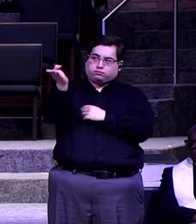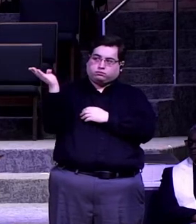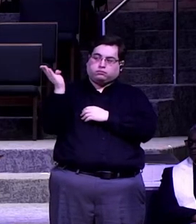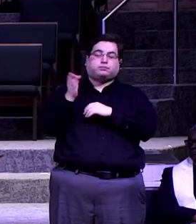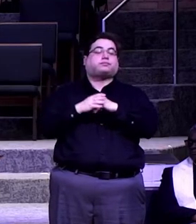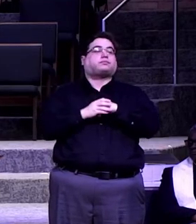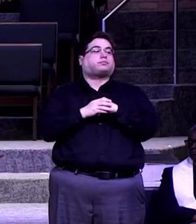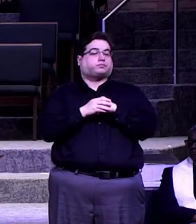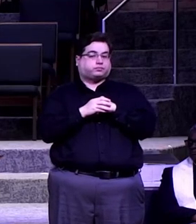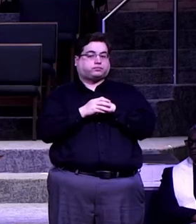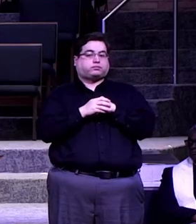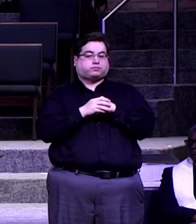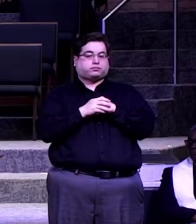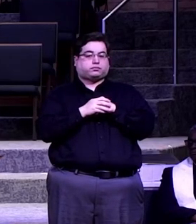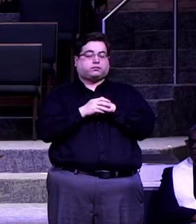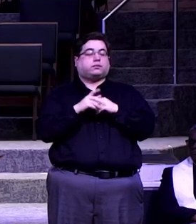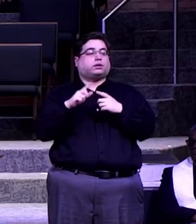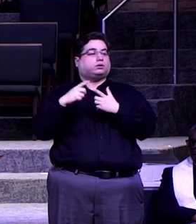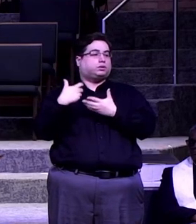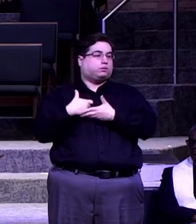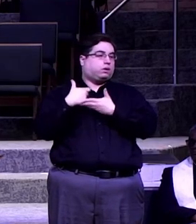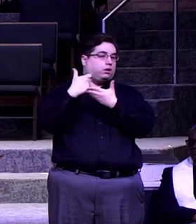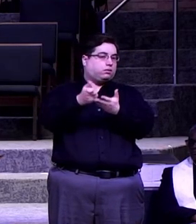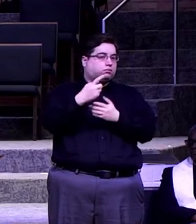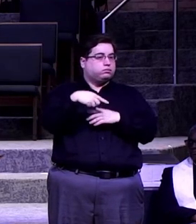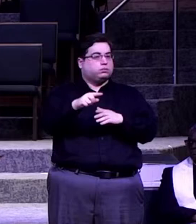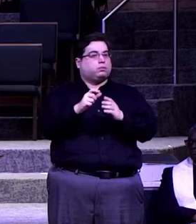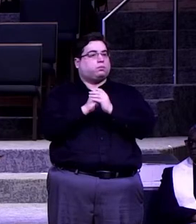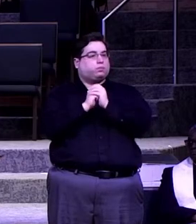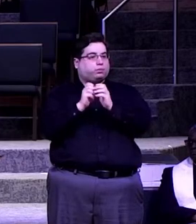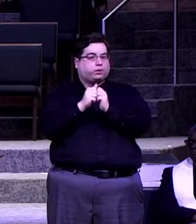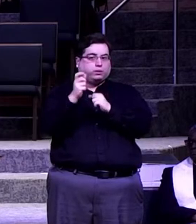prayer wall to help you and to pray with